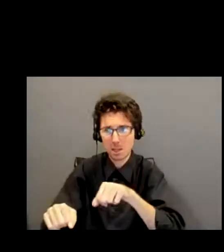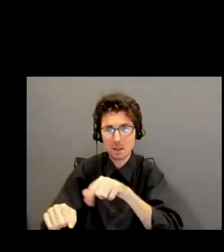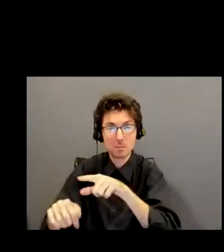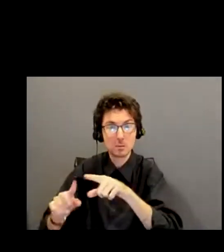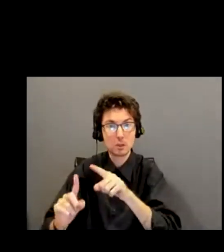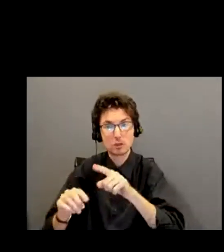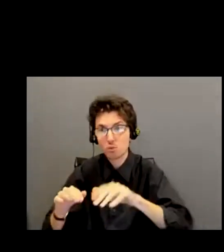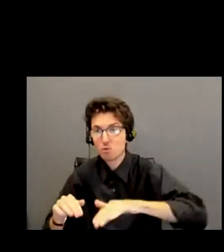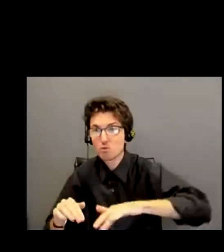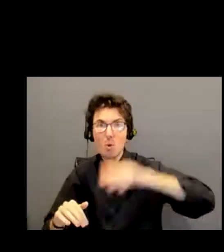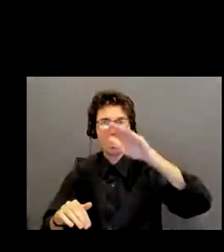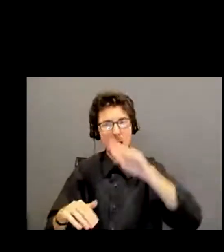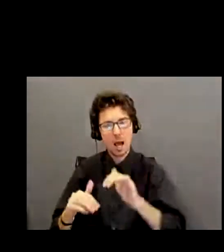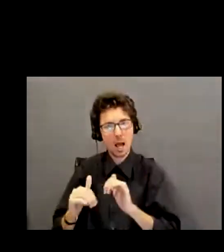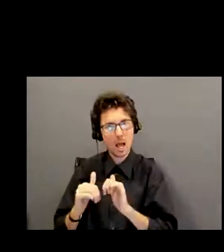be,